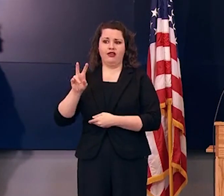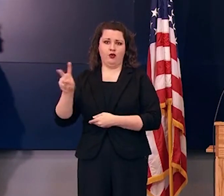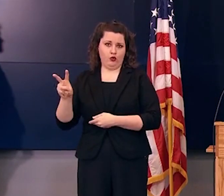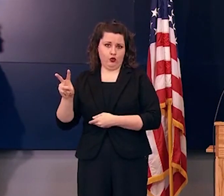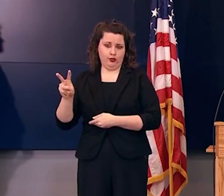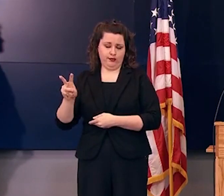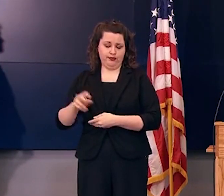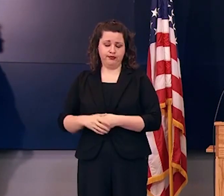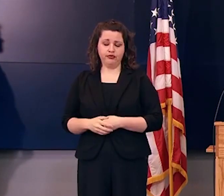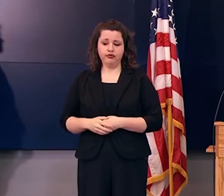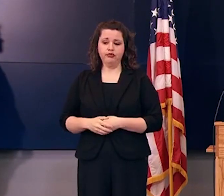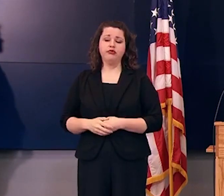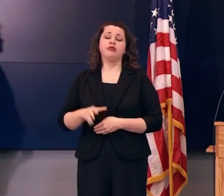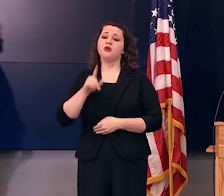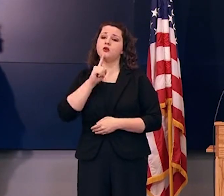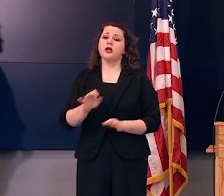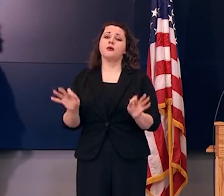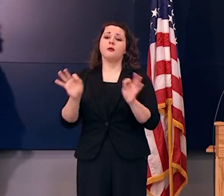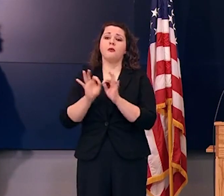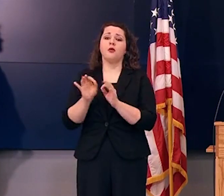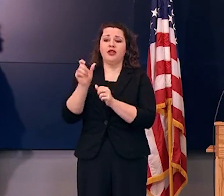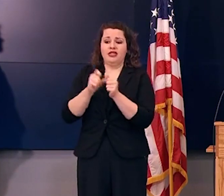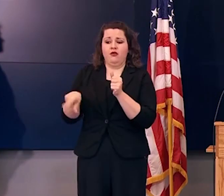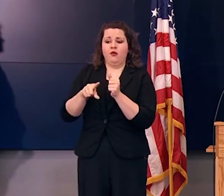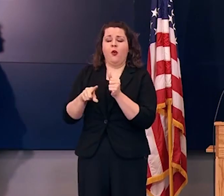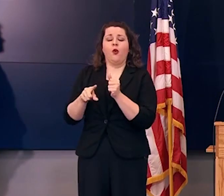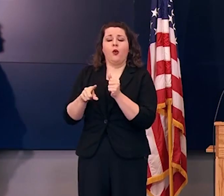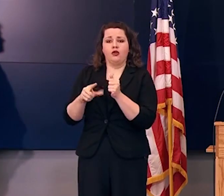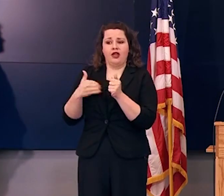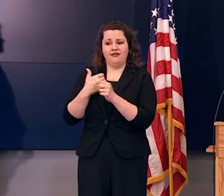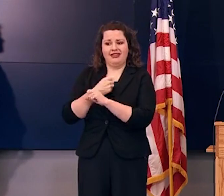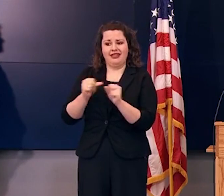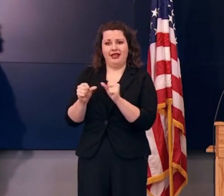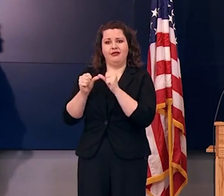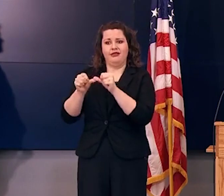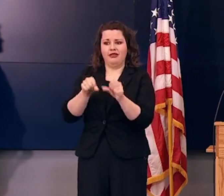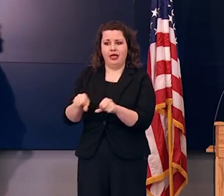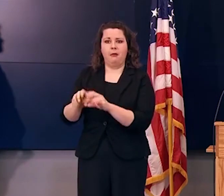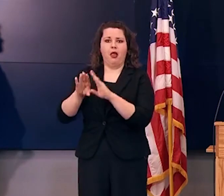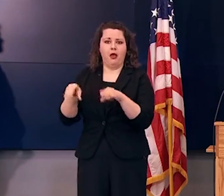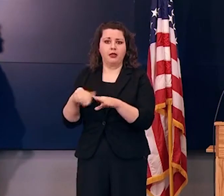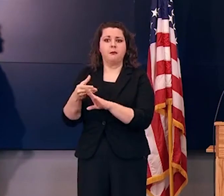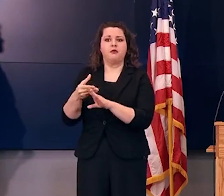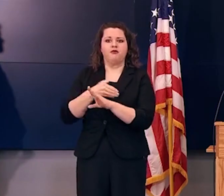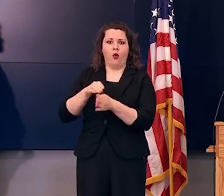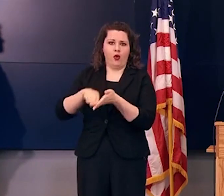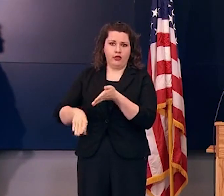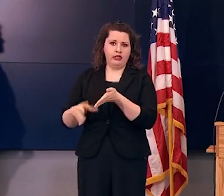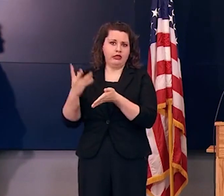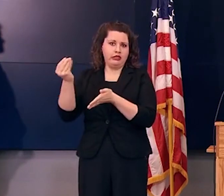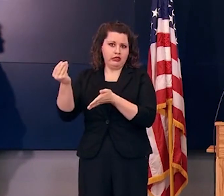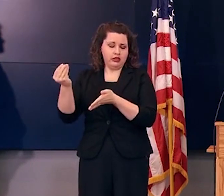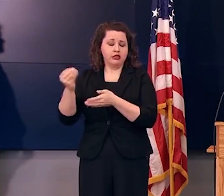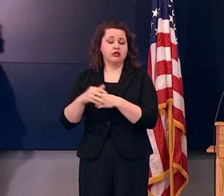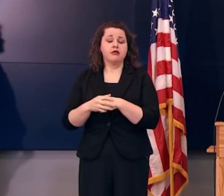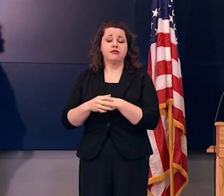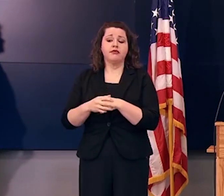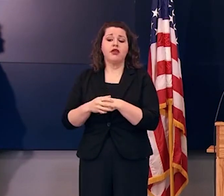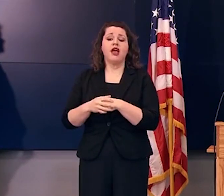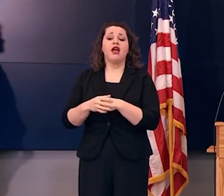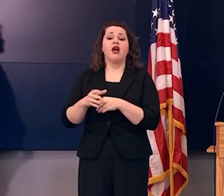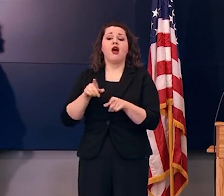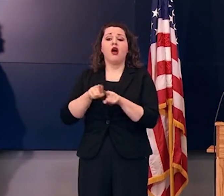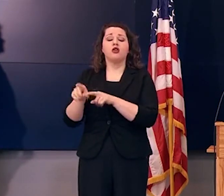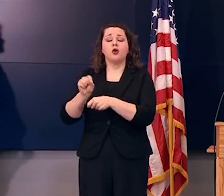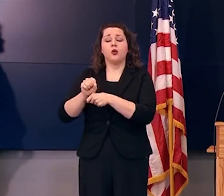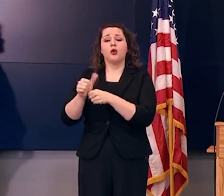572. It's critical each of these have safe, sustainable housing before they are released. Additionally, we are working